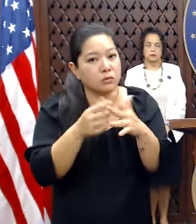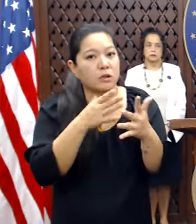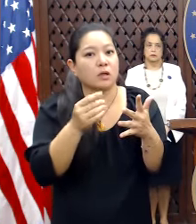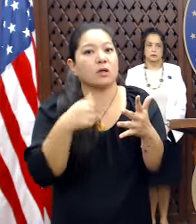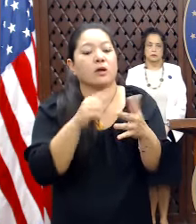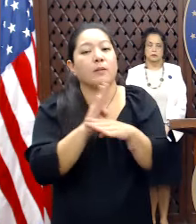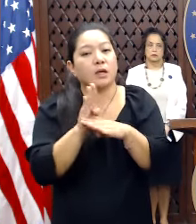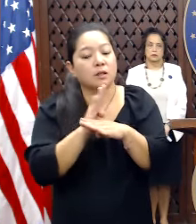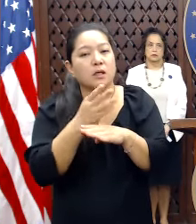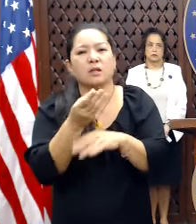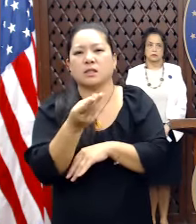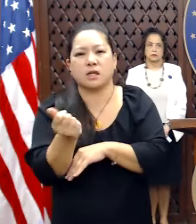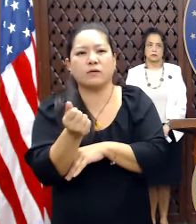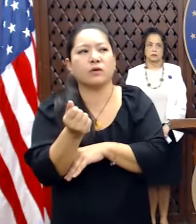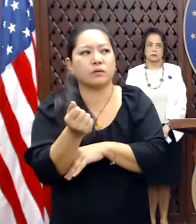to